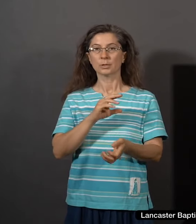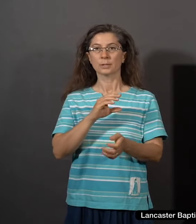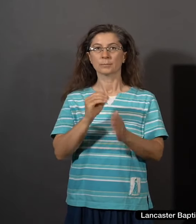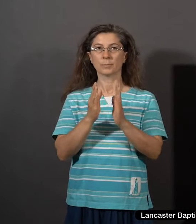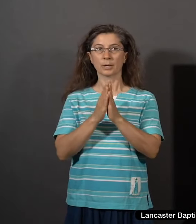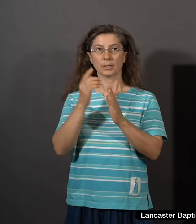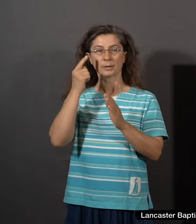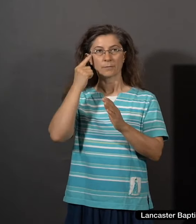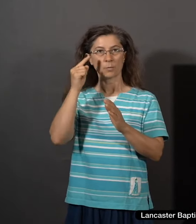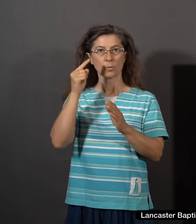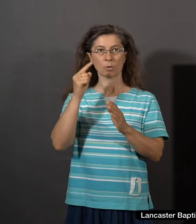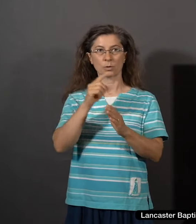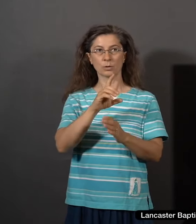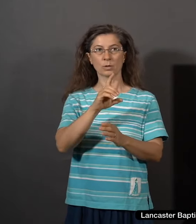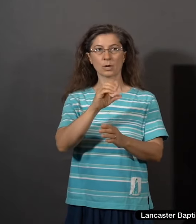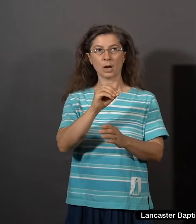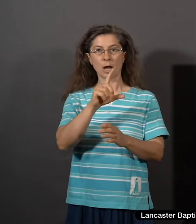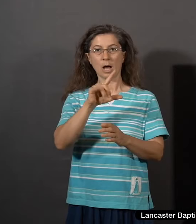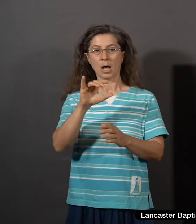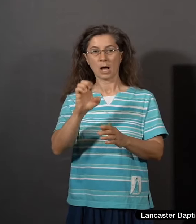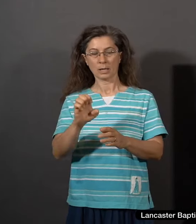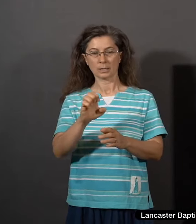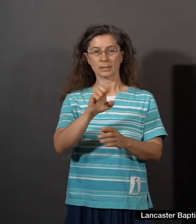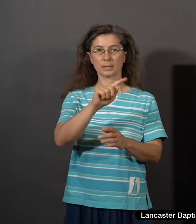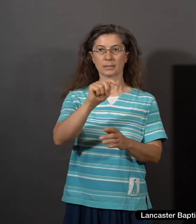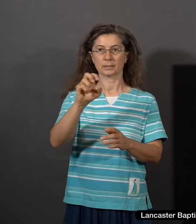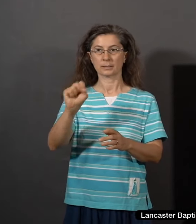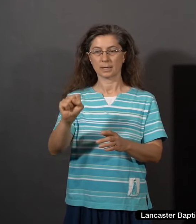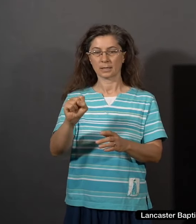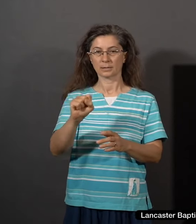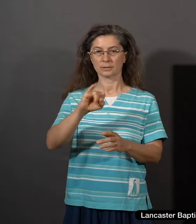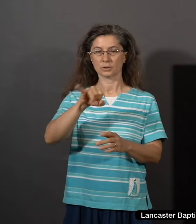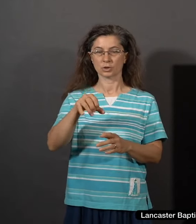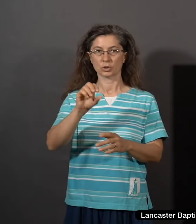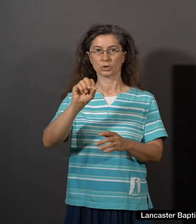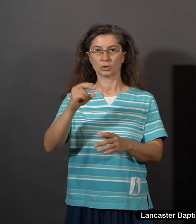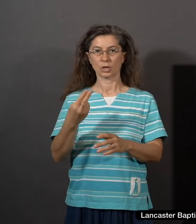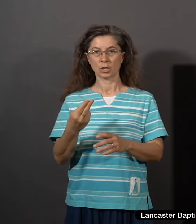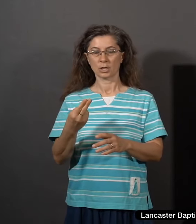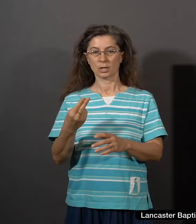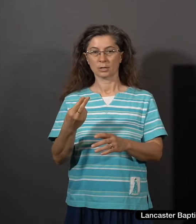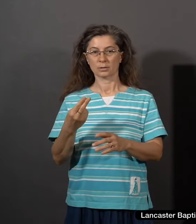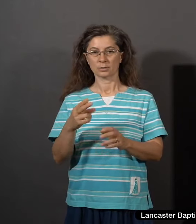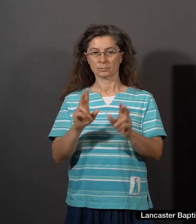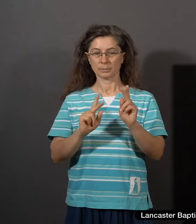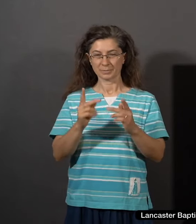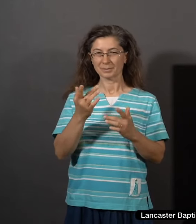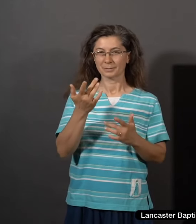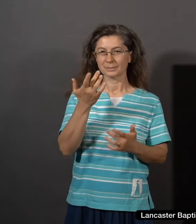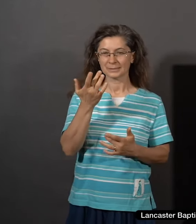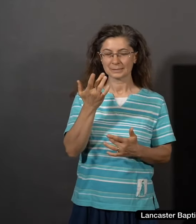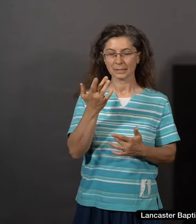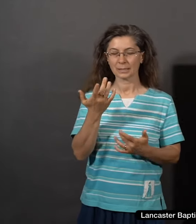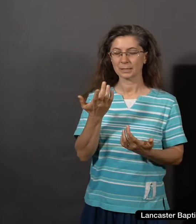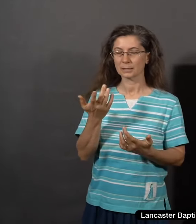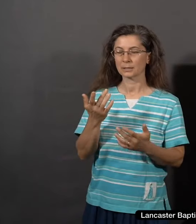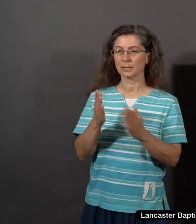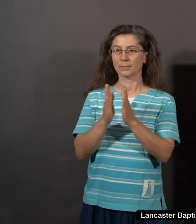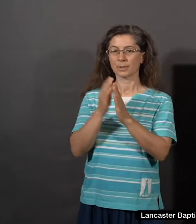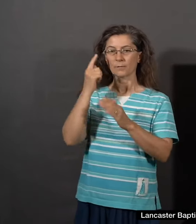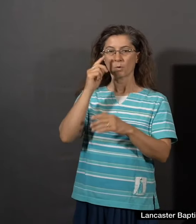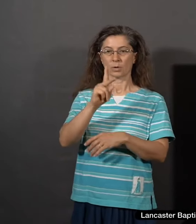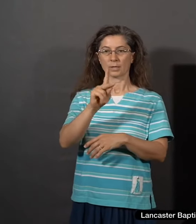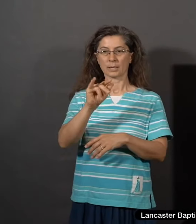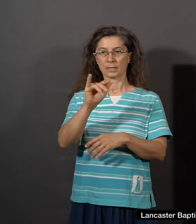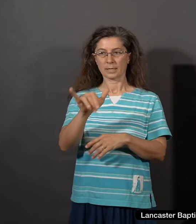and tess uh josh uh john marco helena santiago michelle shirley kay has been